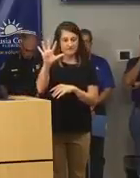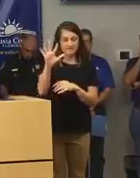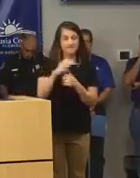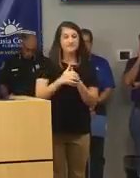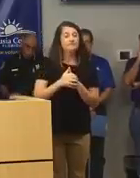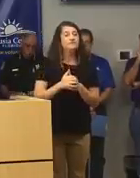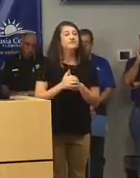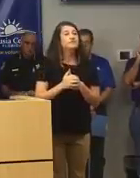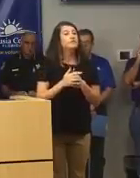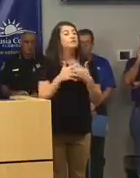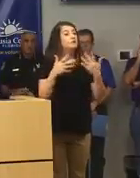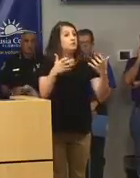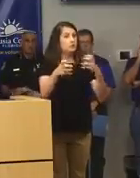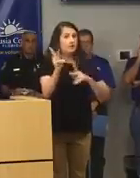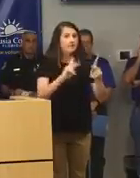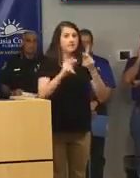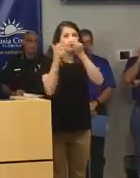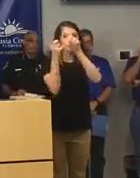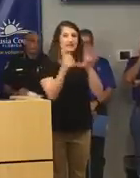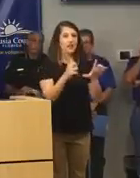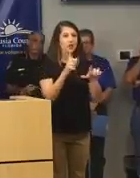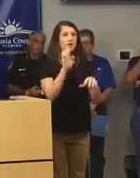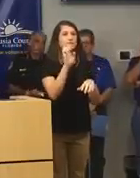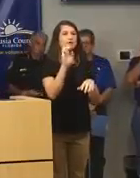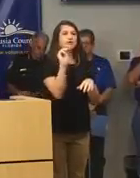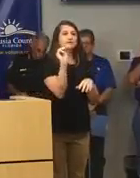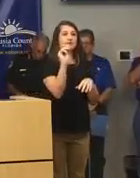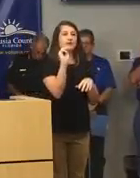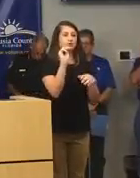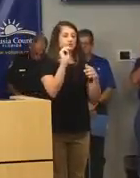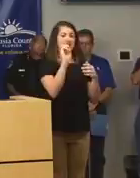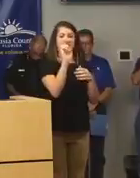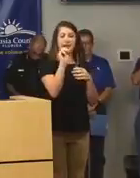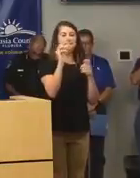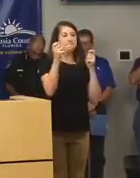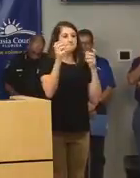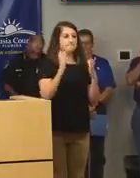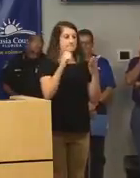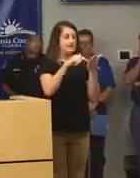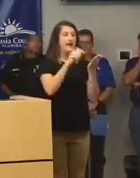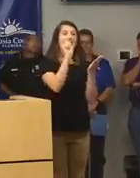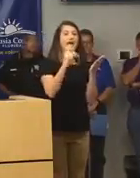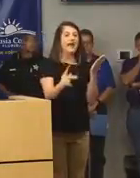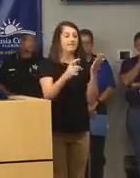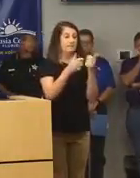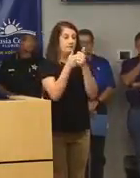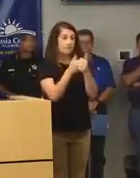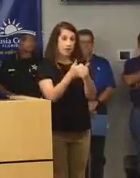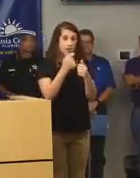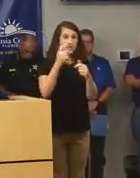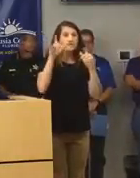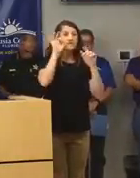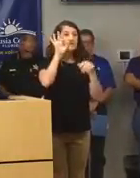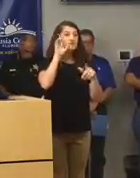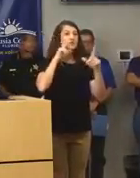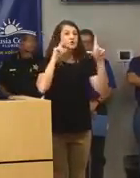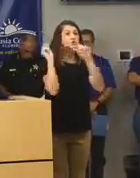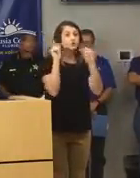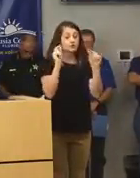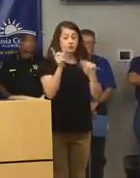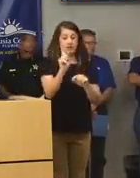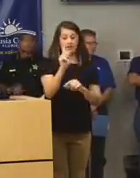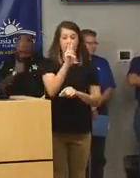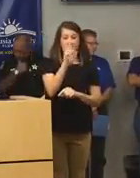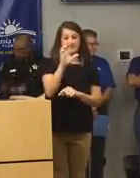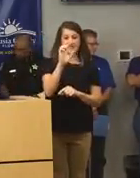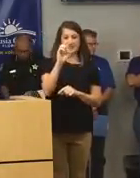866-345-0345. We want people to download the Emergency Management app, follow the Emergency Management on Facebook and Twitter at